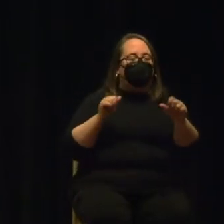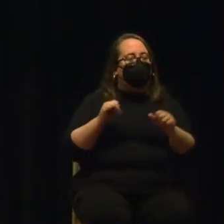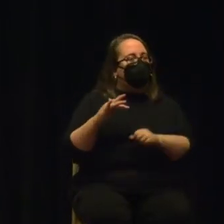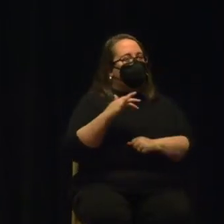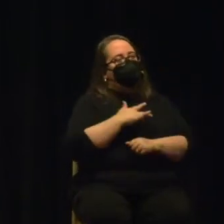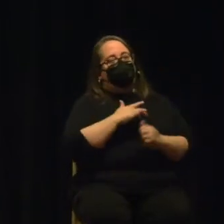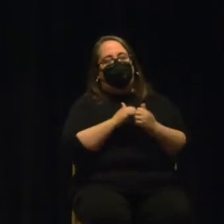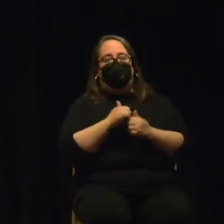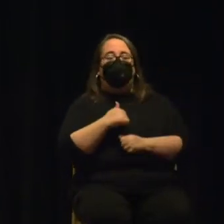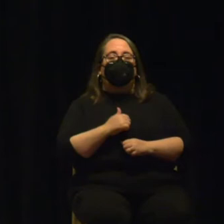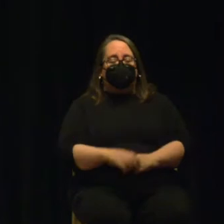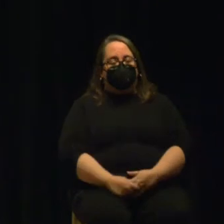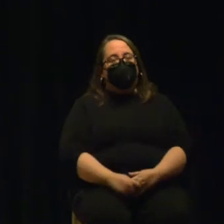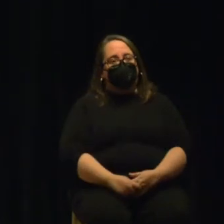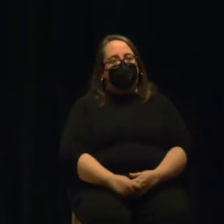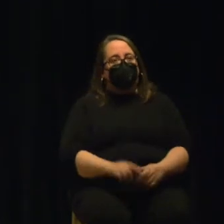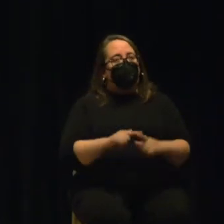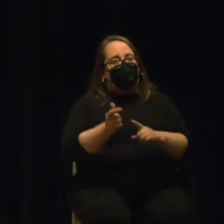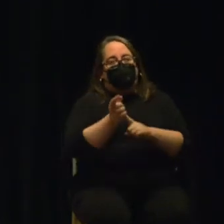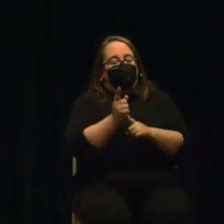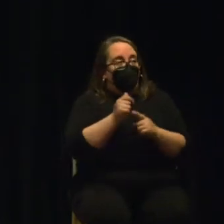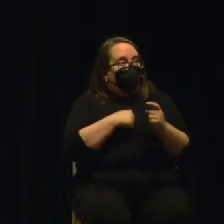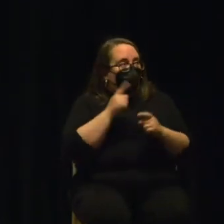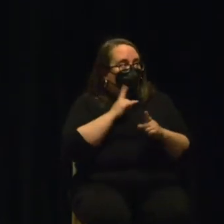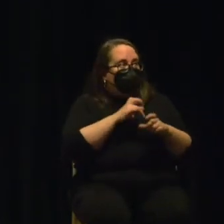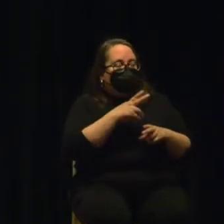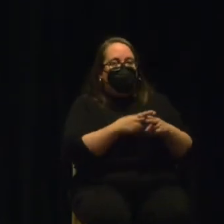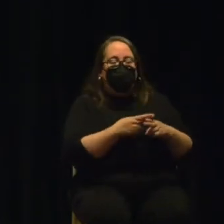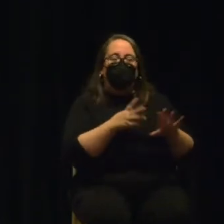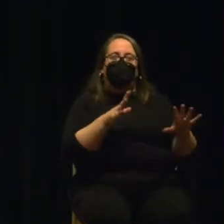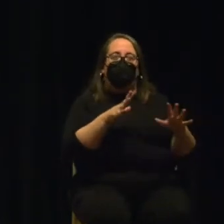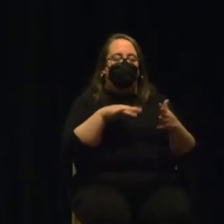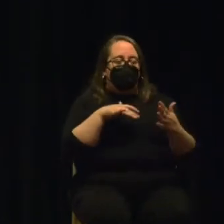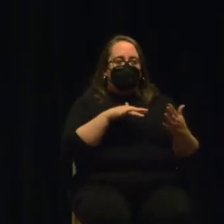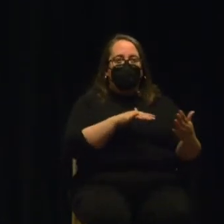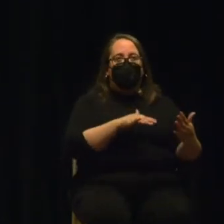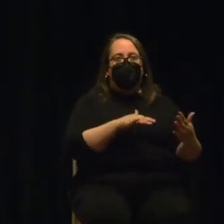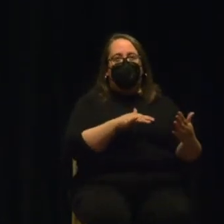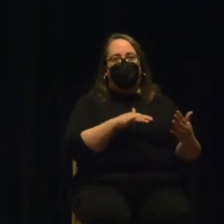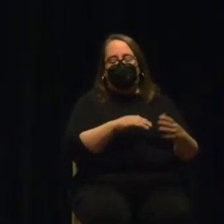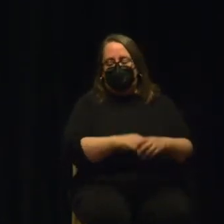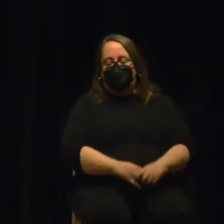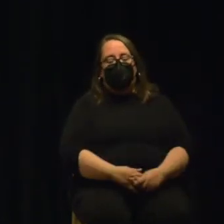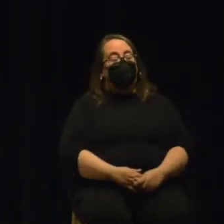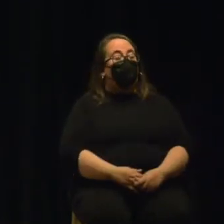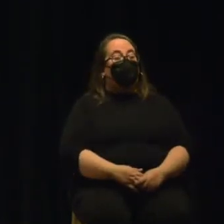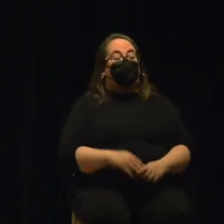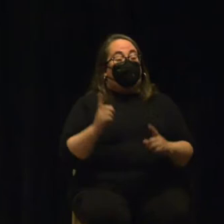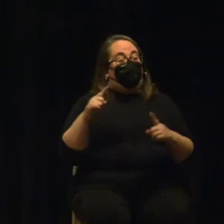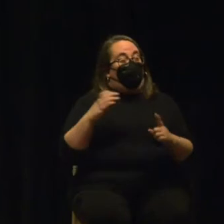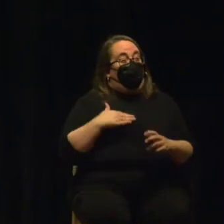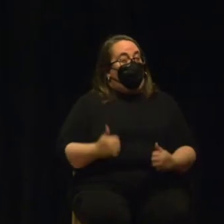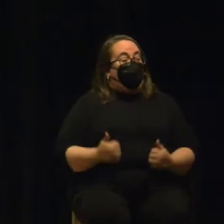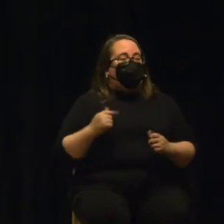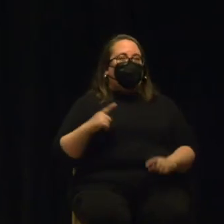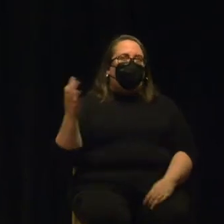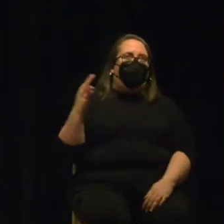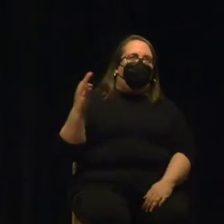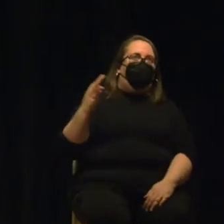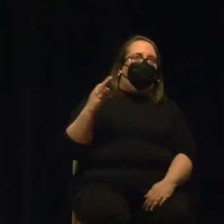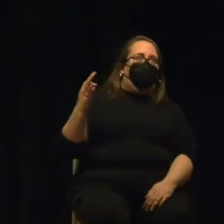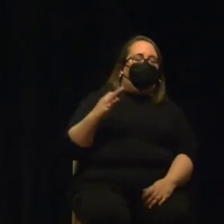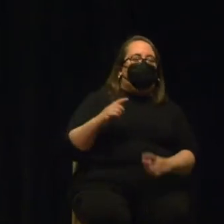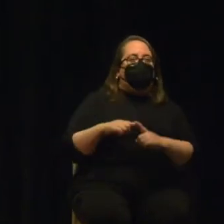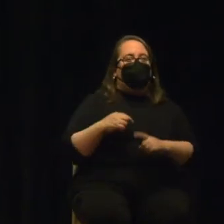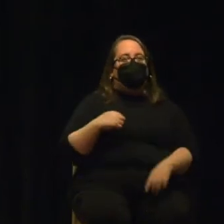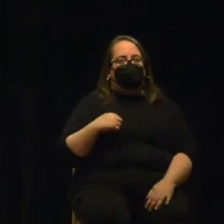with me from the moment I learned about it. I was like, yeah, you know, people have been telling me one kind of thing my whole life too, and here I am, you know,